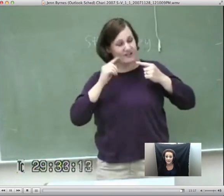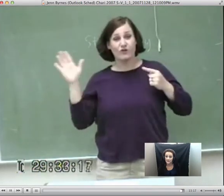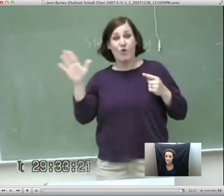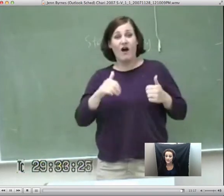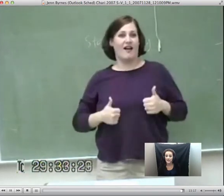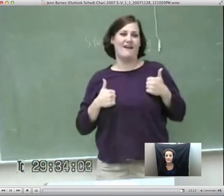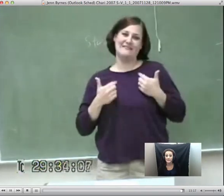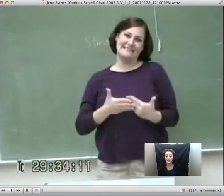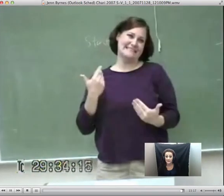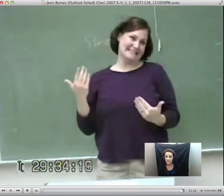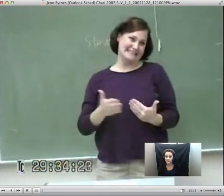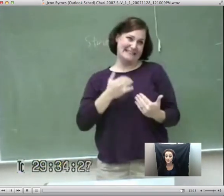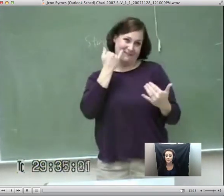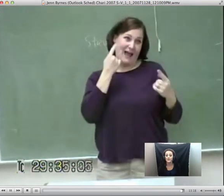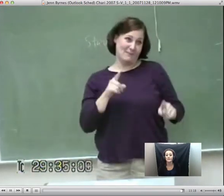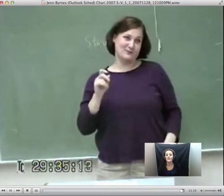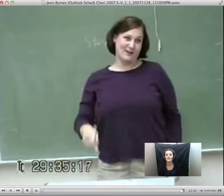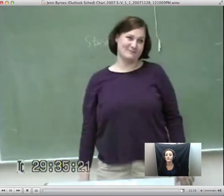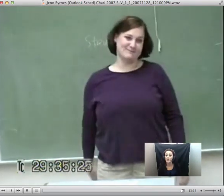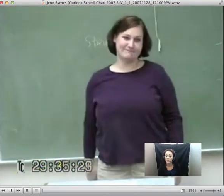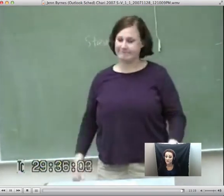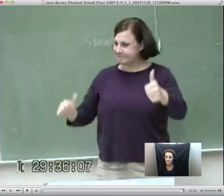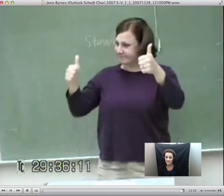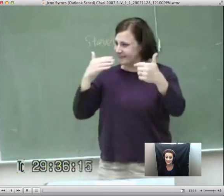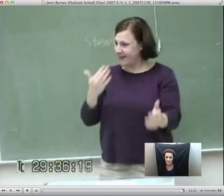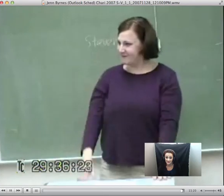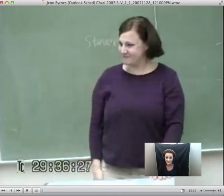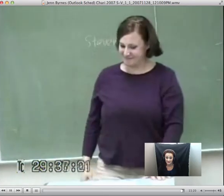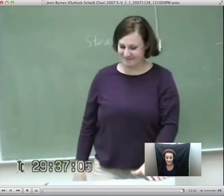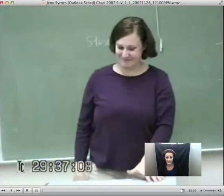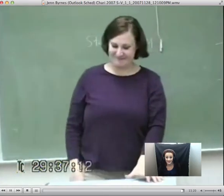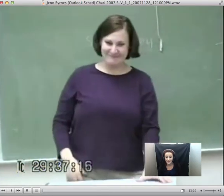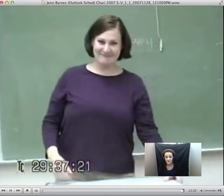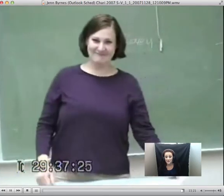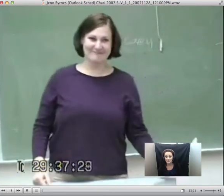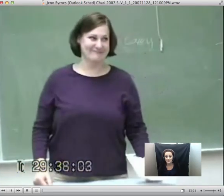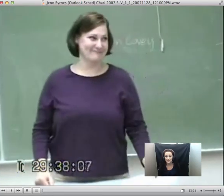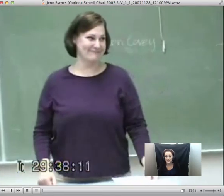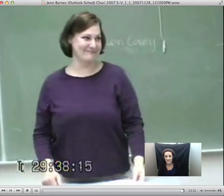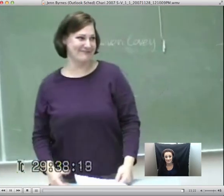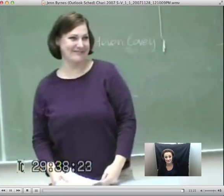I'm serious. It will make your life so much easier. Thank you so much for your time.